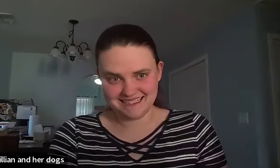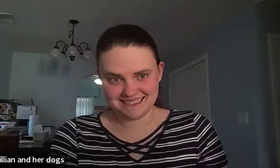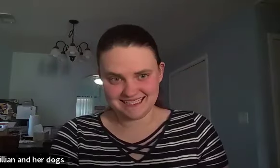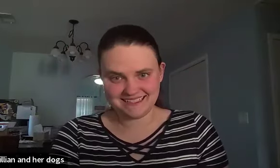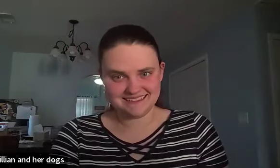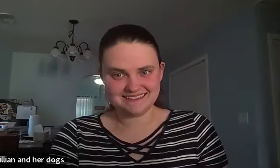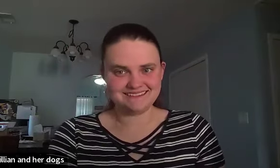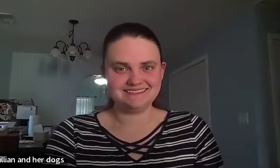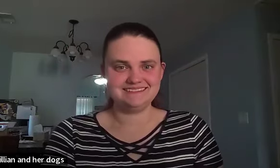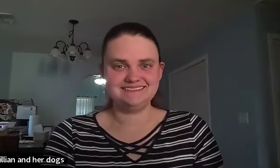18.